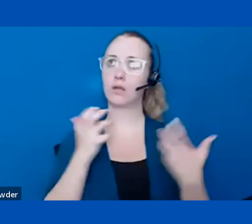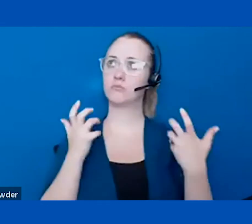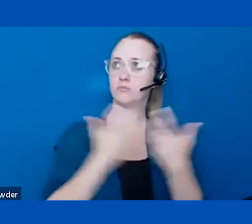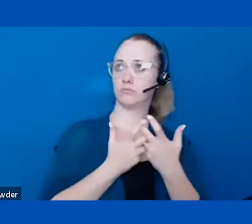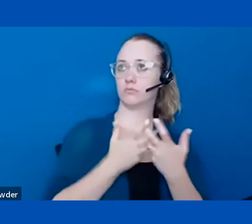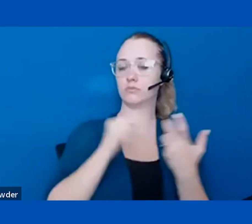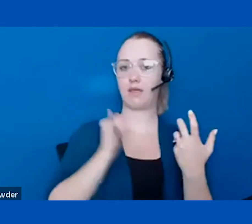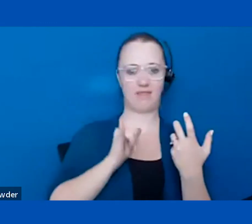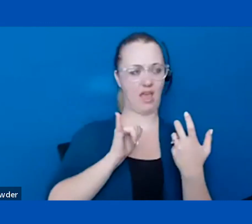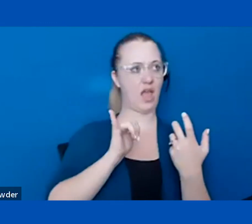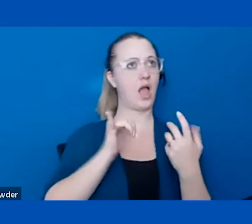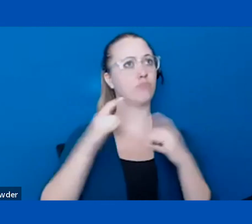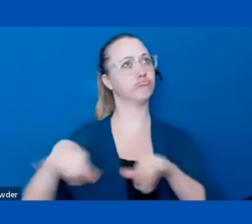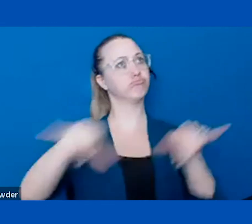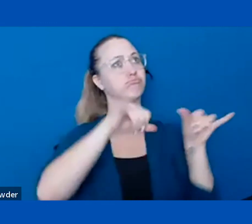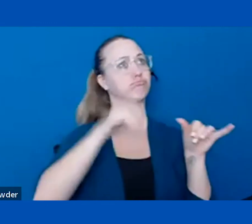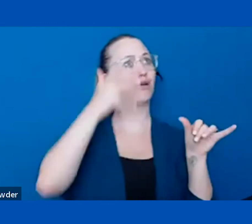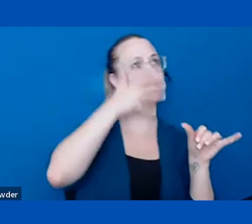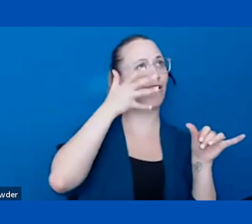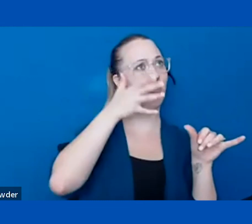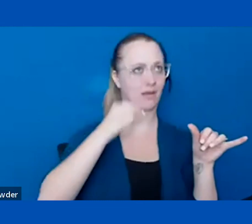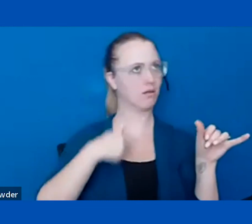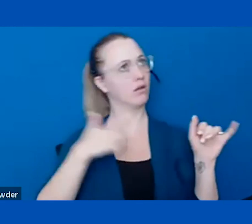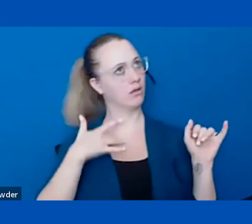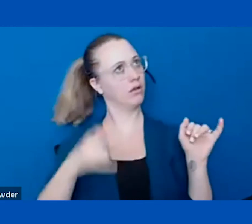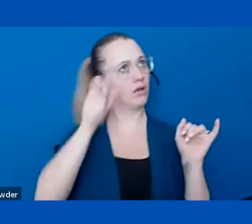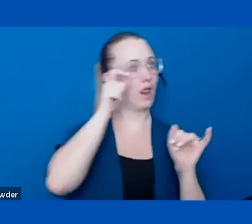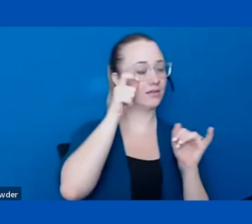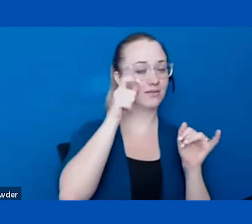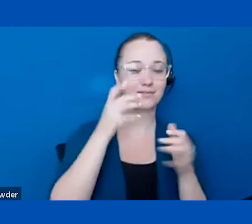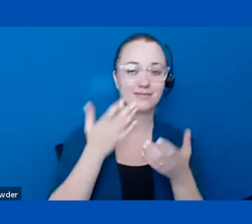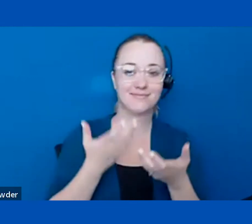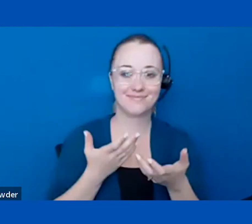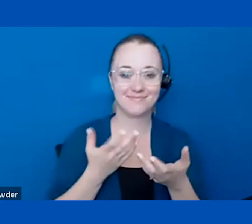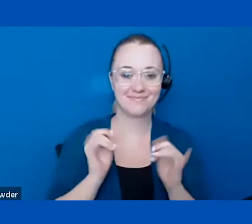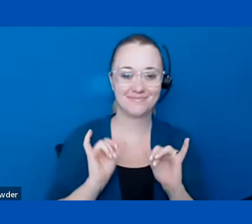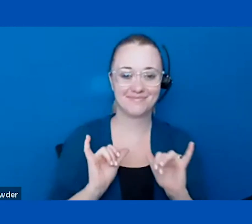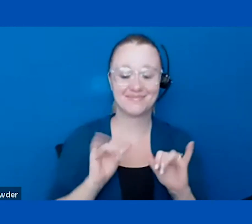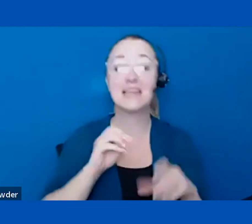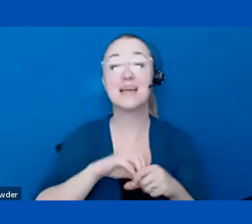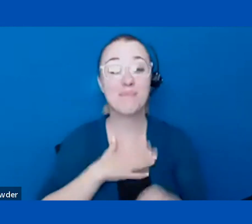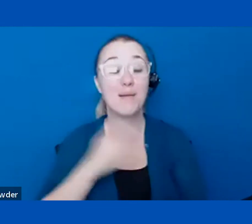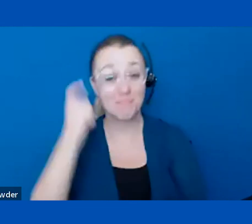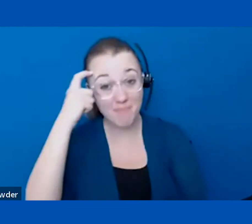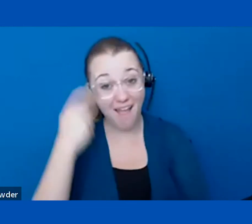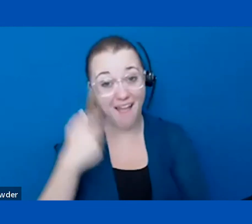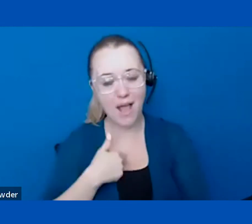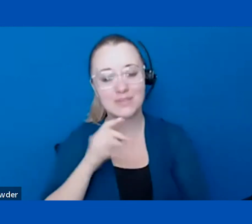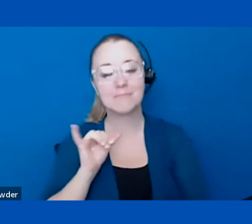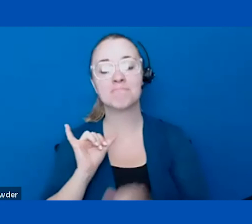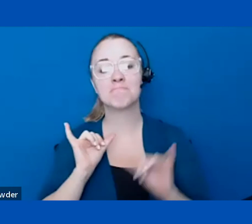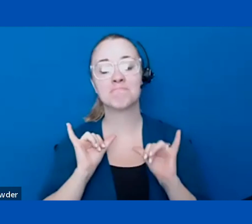happened to be part of that. So in my mind, like I had to I really wanted to be certain about